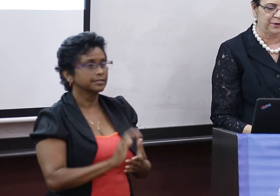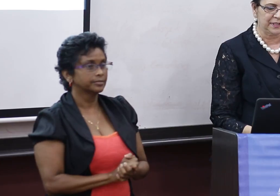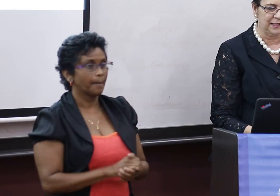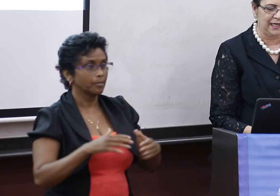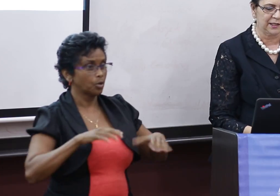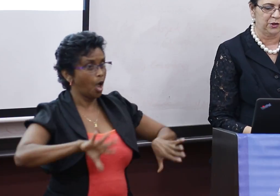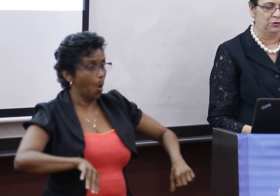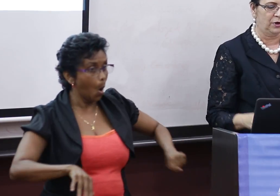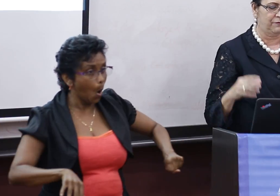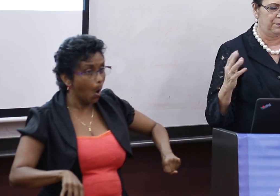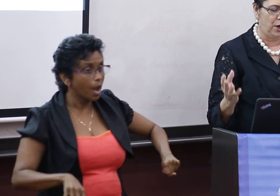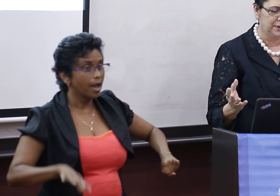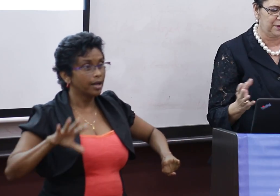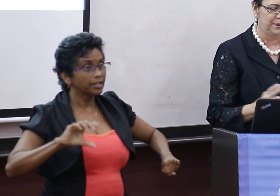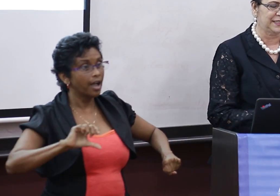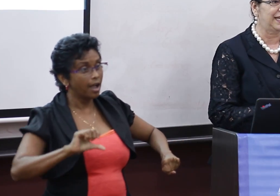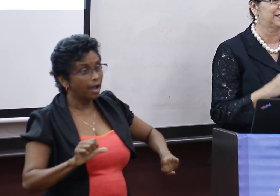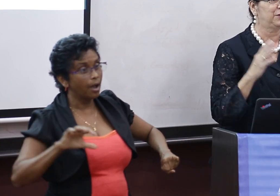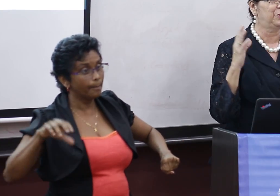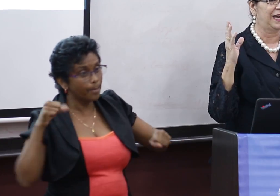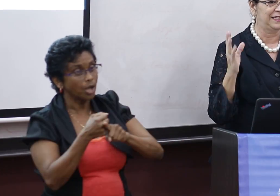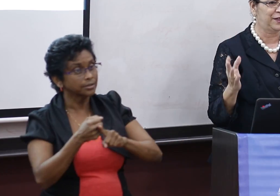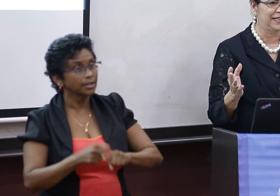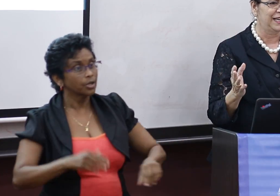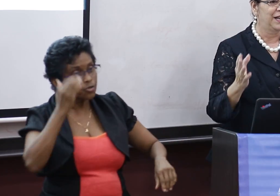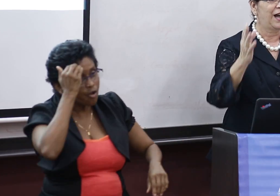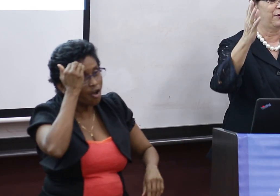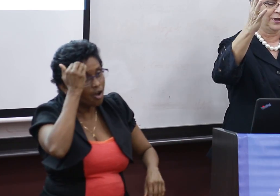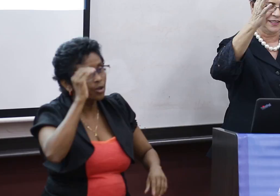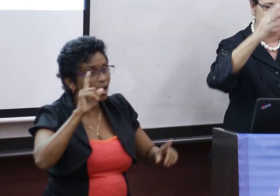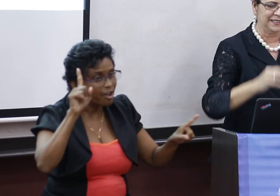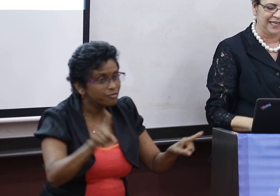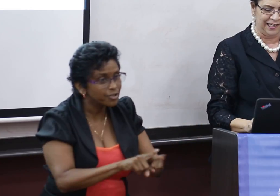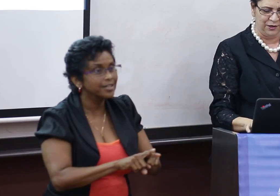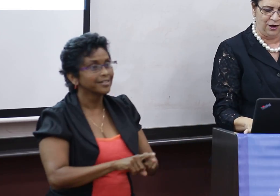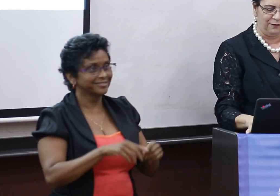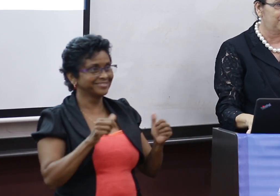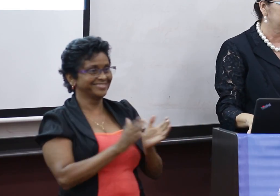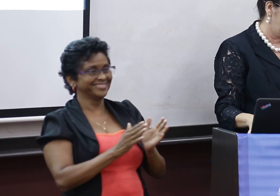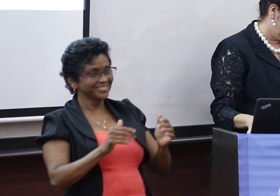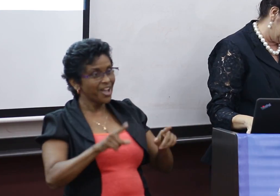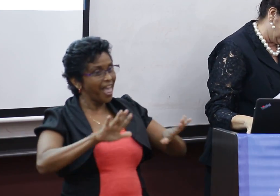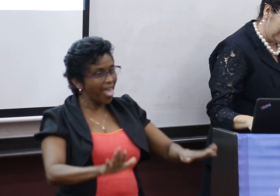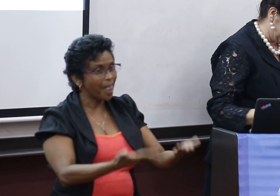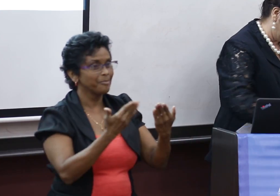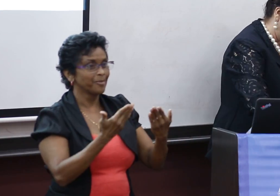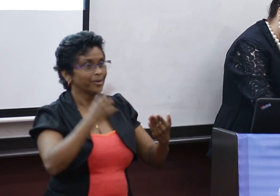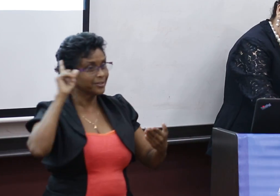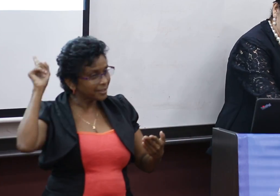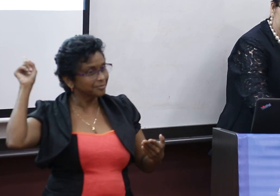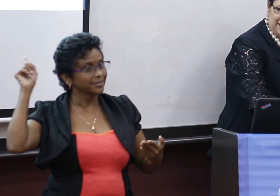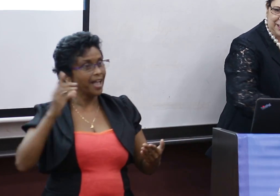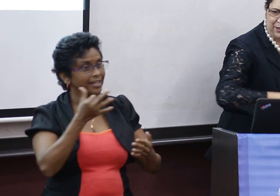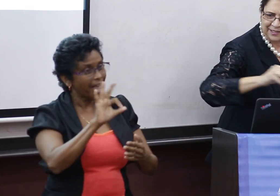Join hands with person next to you or give a bounce to person next to you, anything. I want to see a sign of